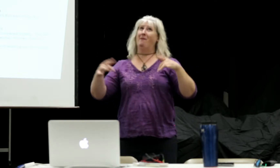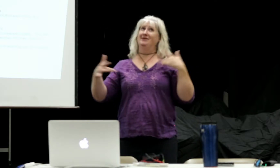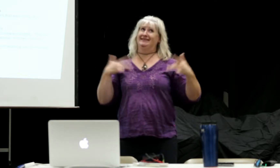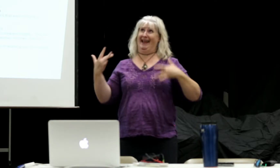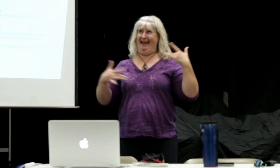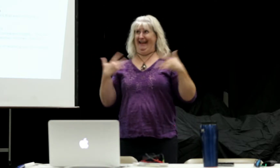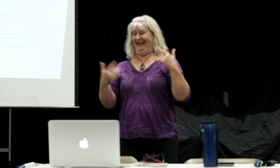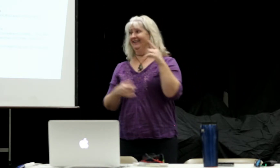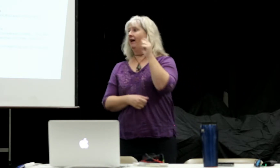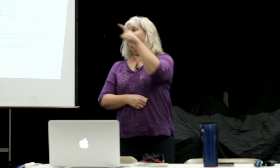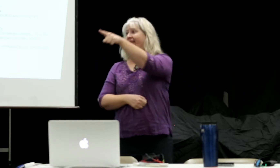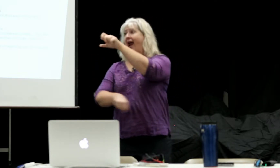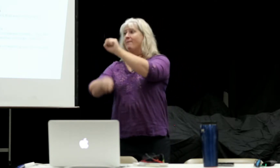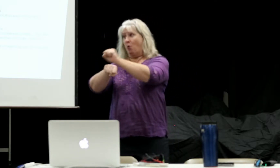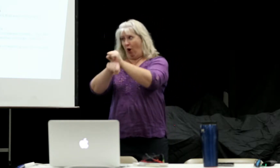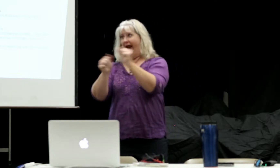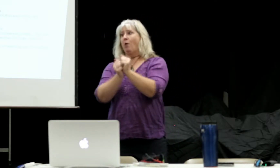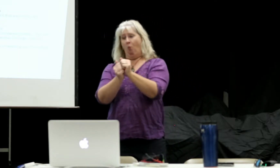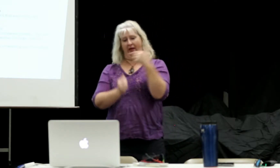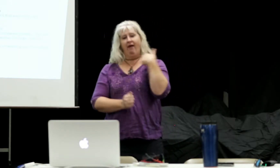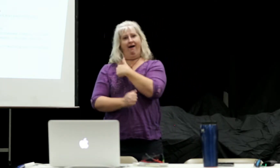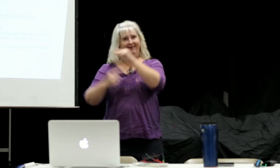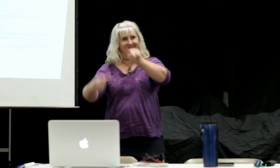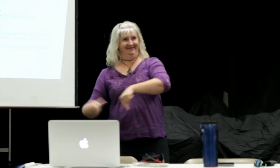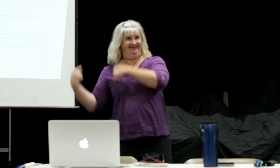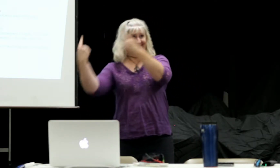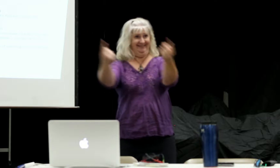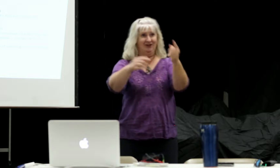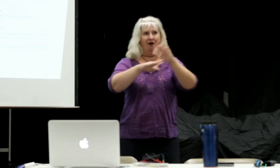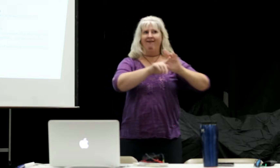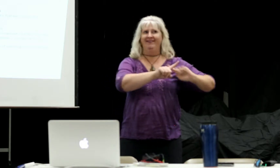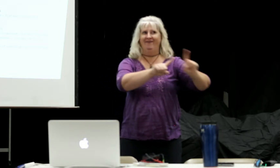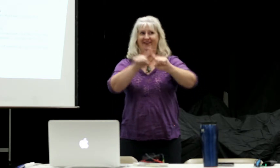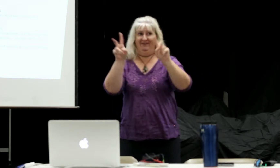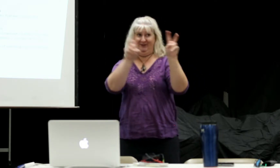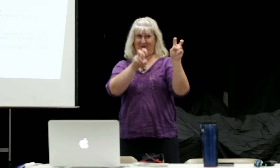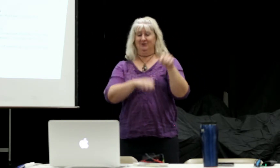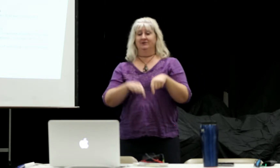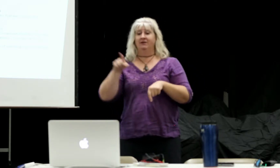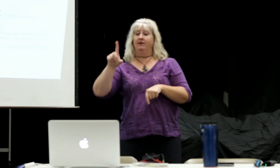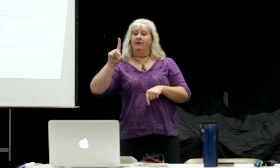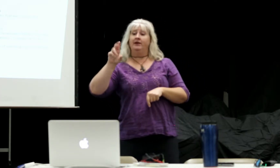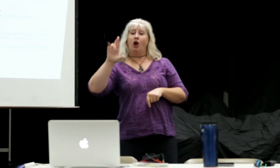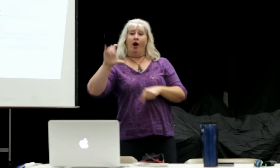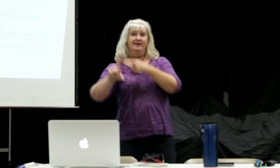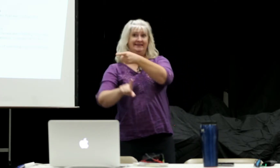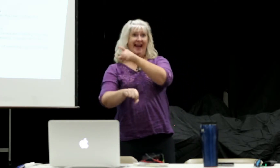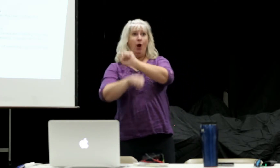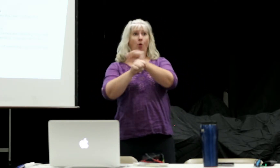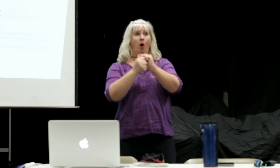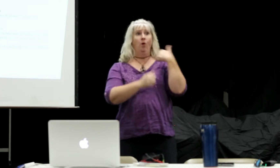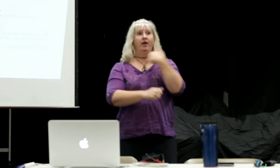of you to stay this afternoon. We've been working with them over the last couple of years about different issues.